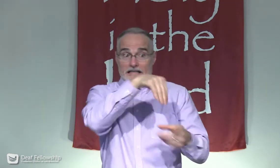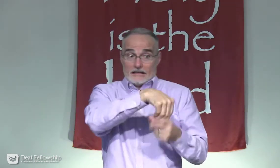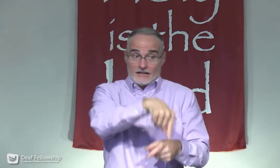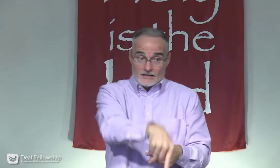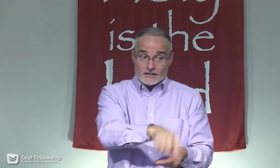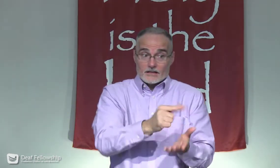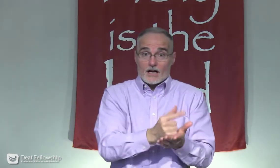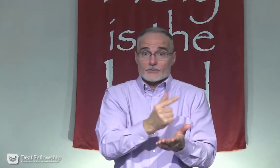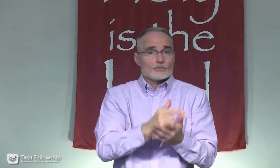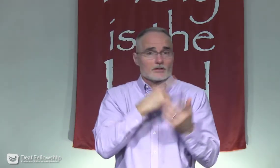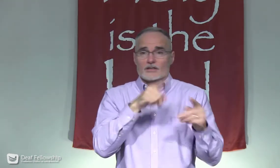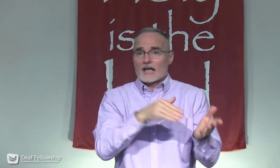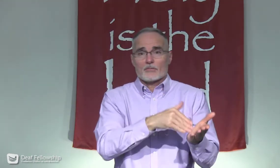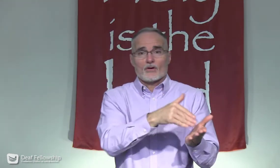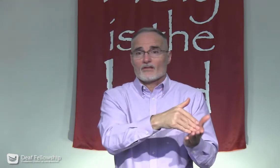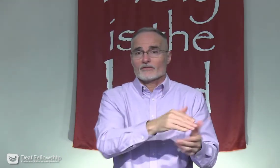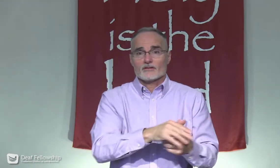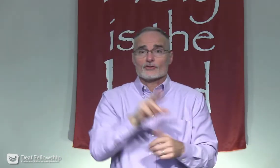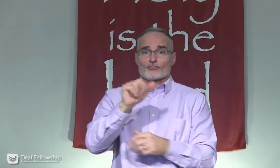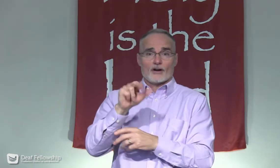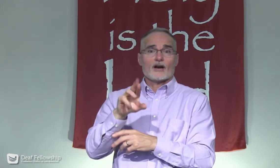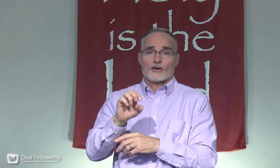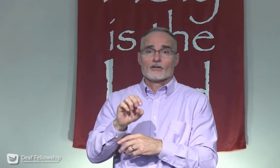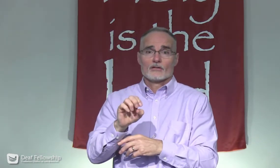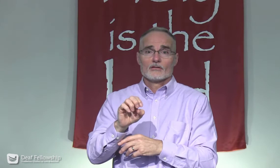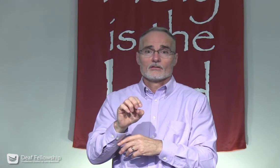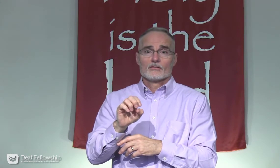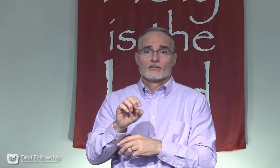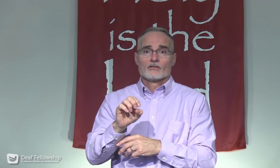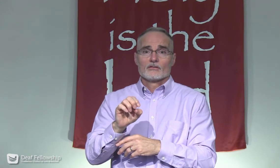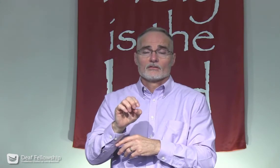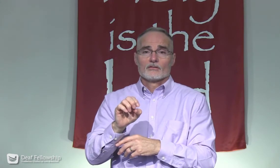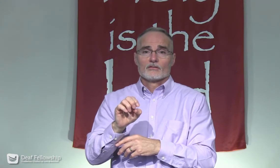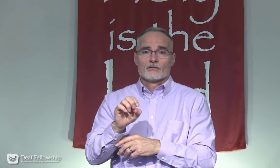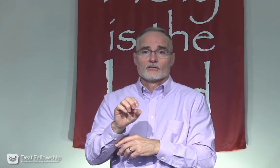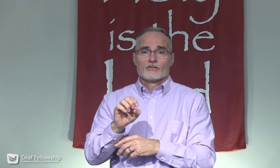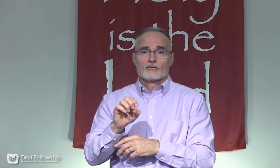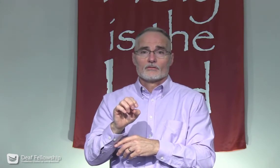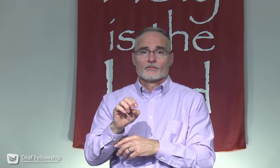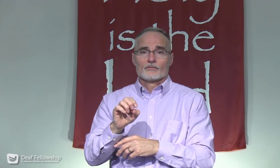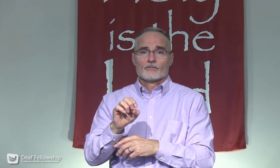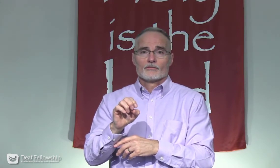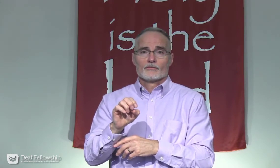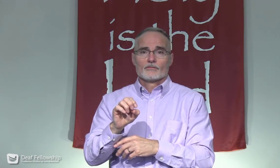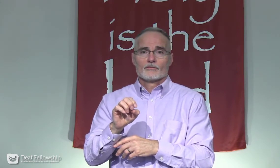Jesus, it actually doesn't happen very often in the Gospels. It's very rare.